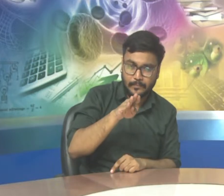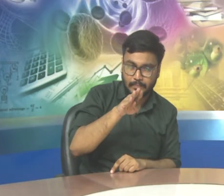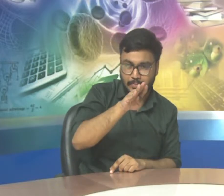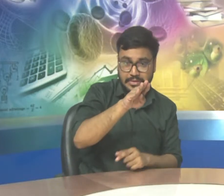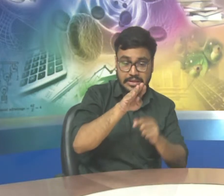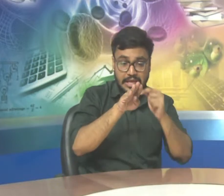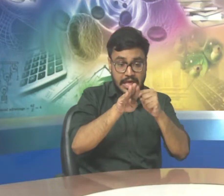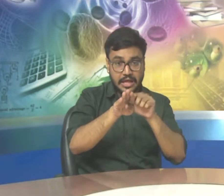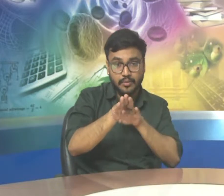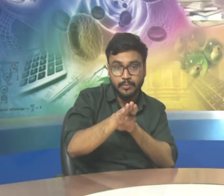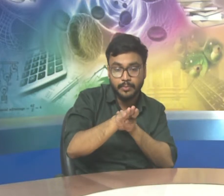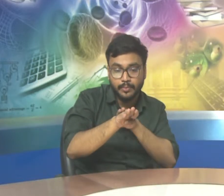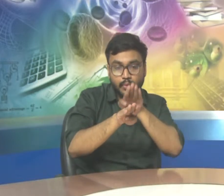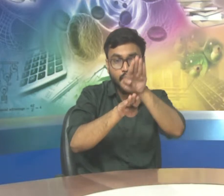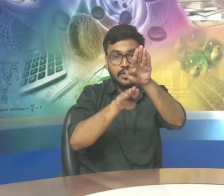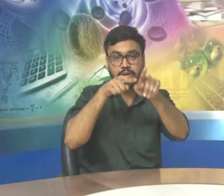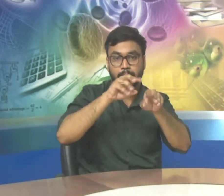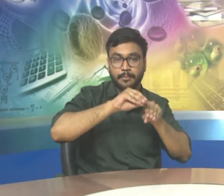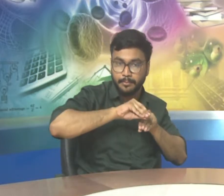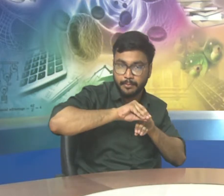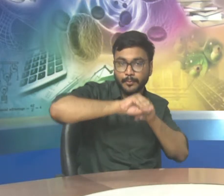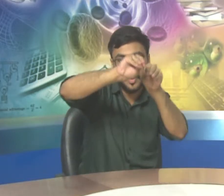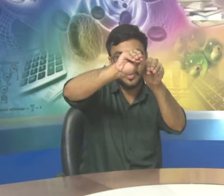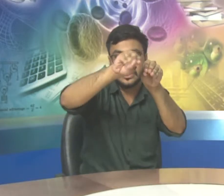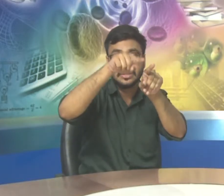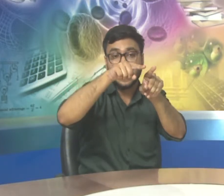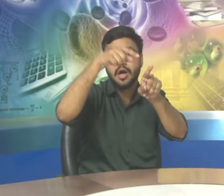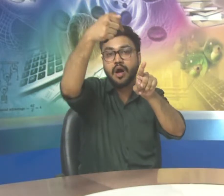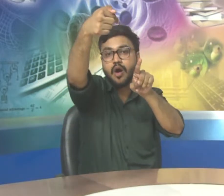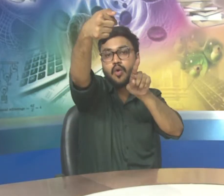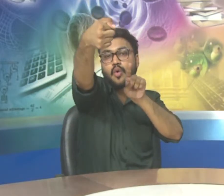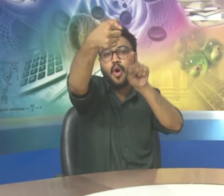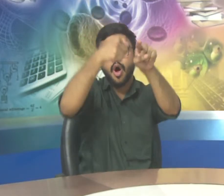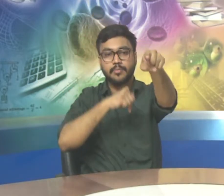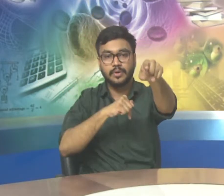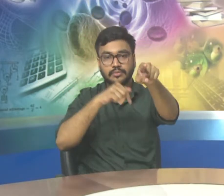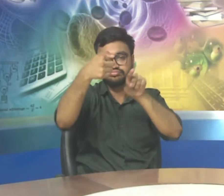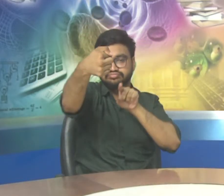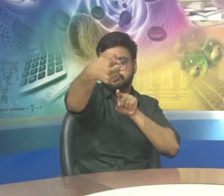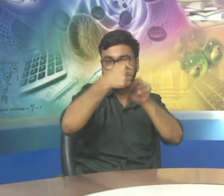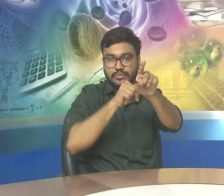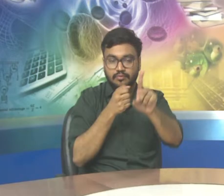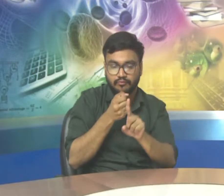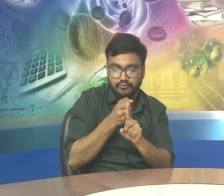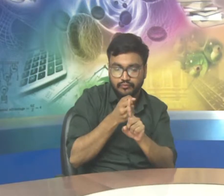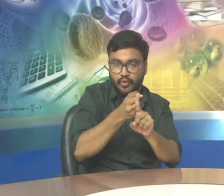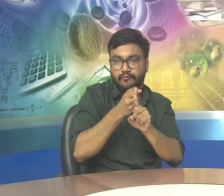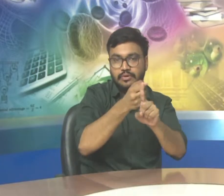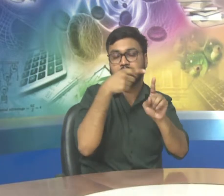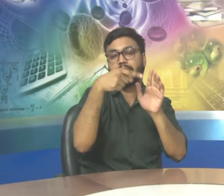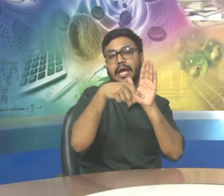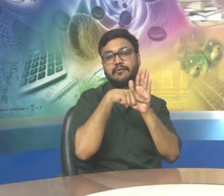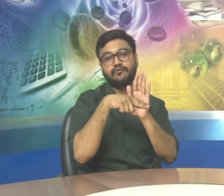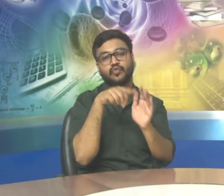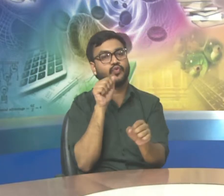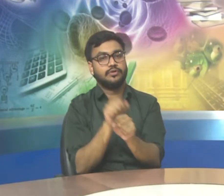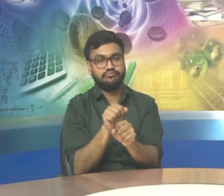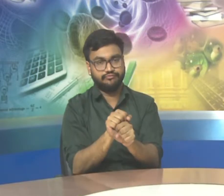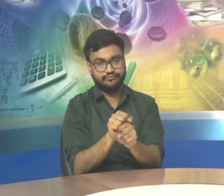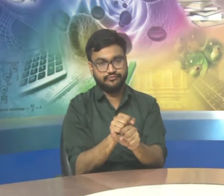so then the force is forward but the movement is backward, so there is a opposite